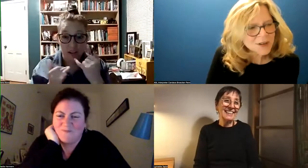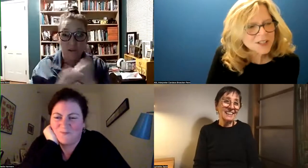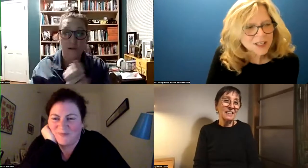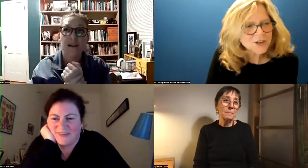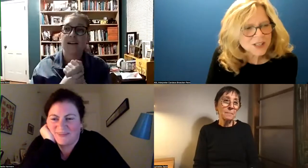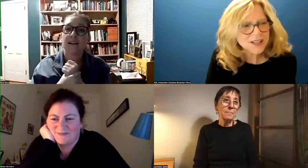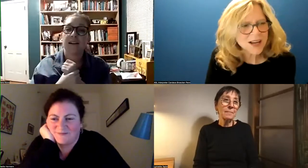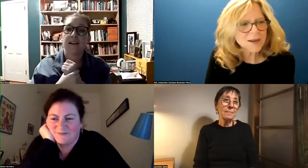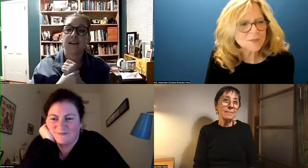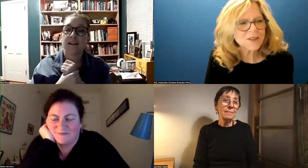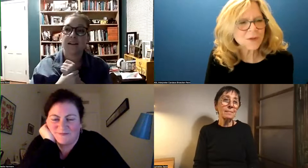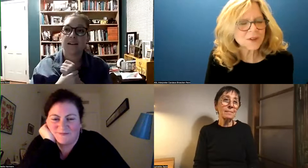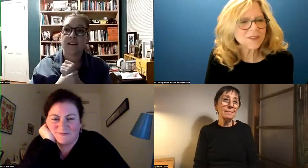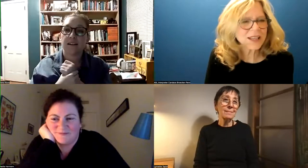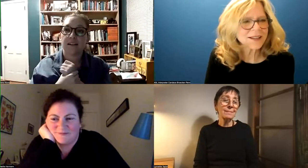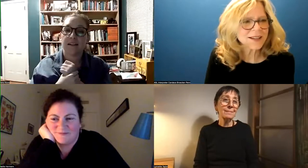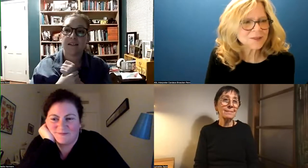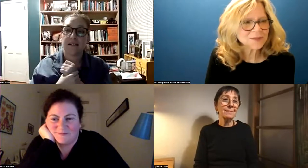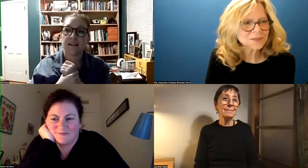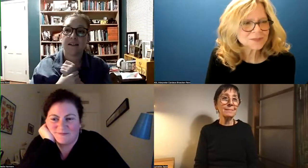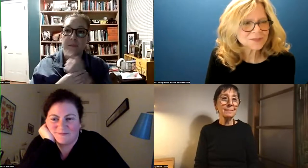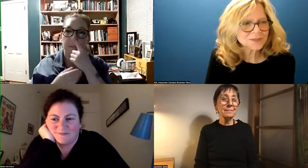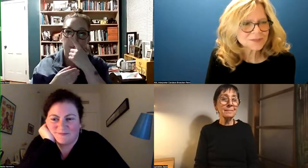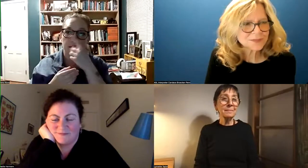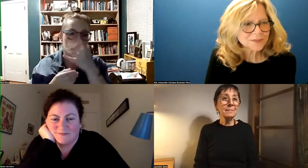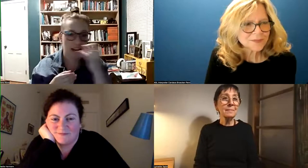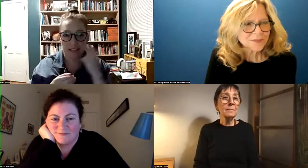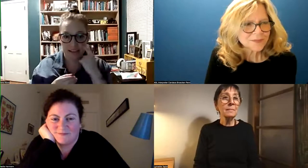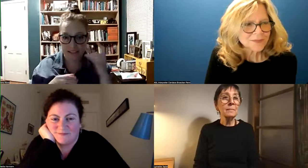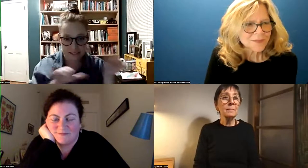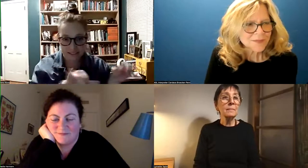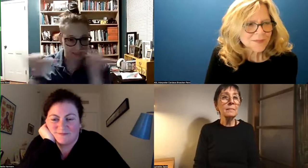You know, it's an interesting time that we're living in now.